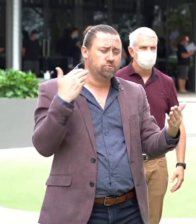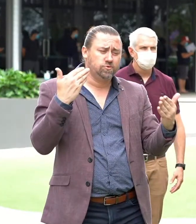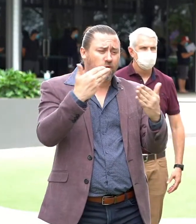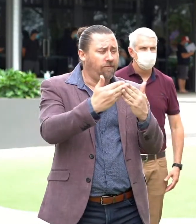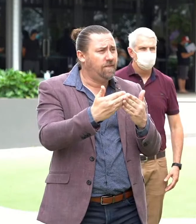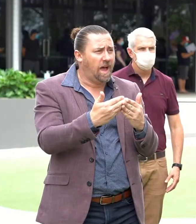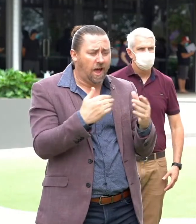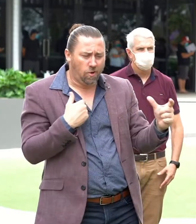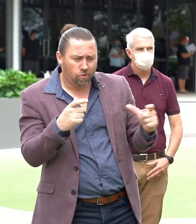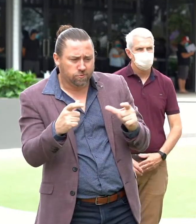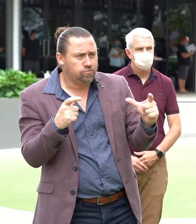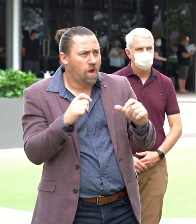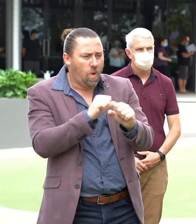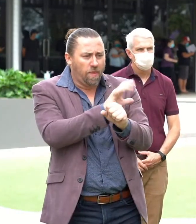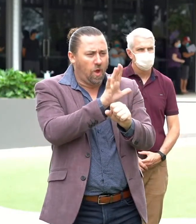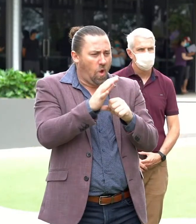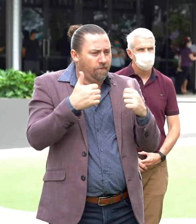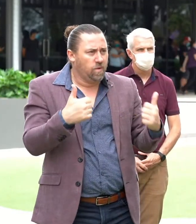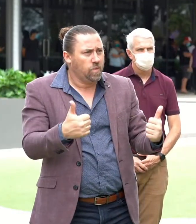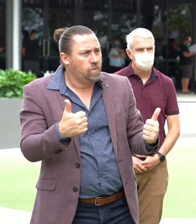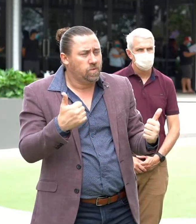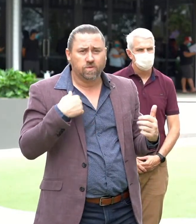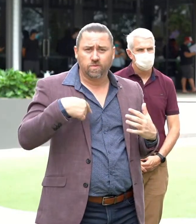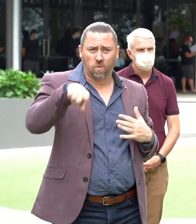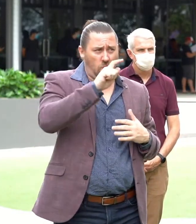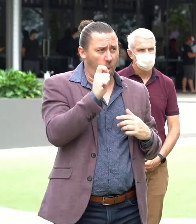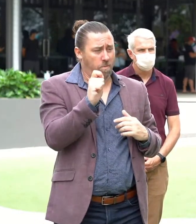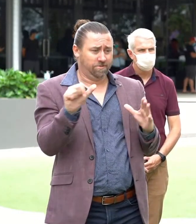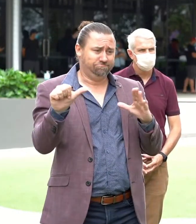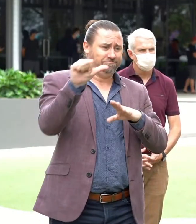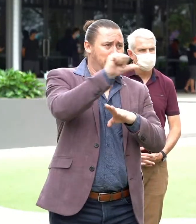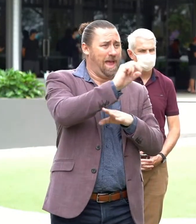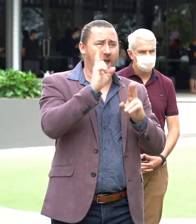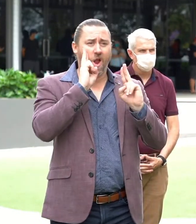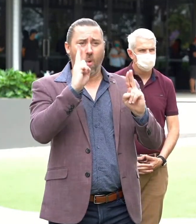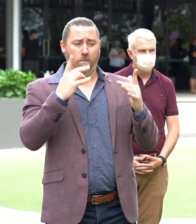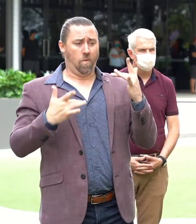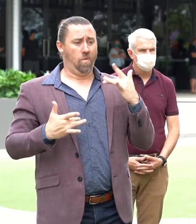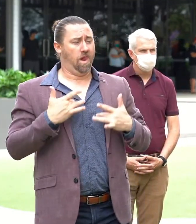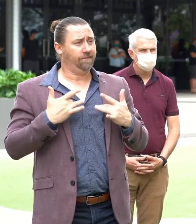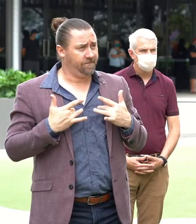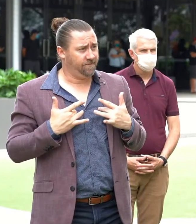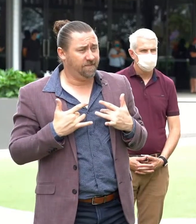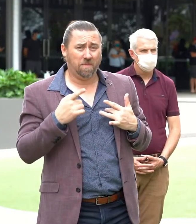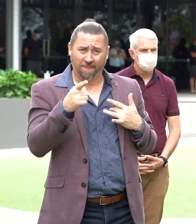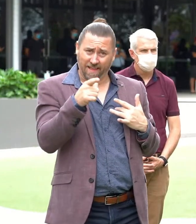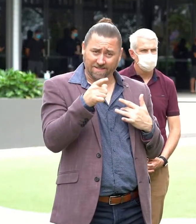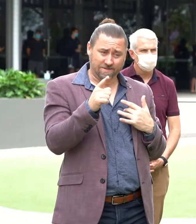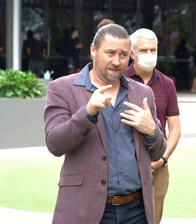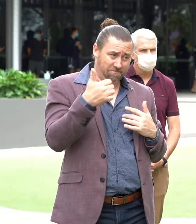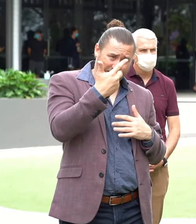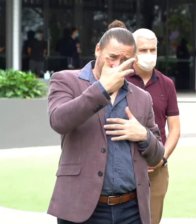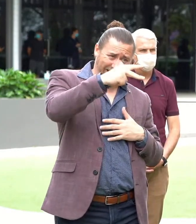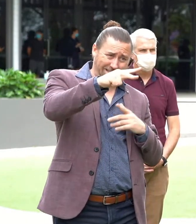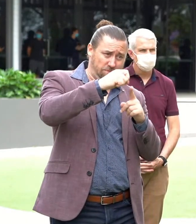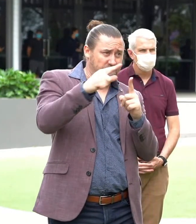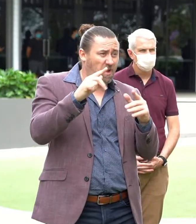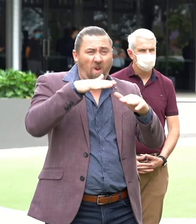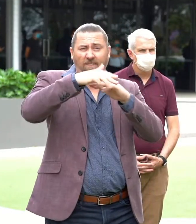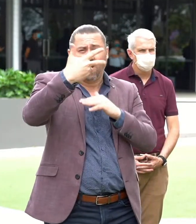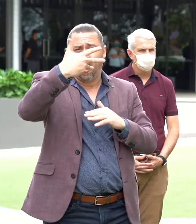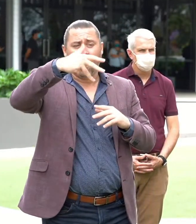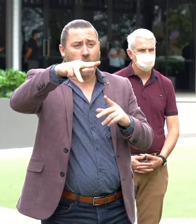COVID. We've got a roadmap to open up to normality. However, that normality will protect us all if we get as many vaccinated